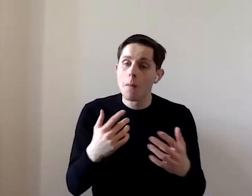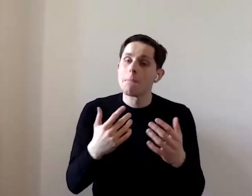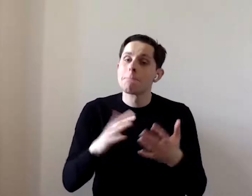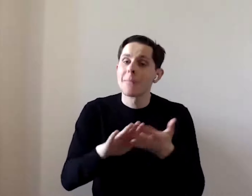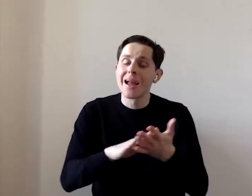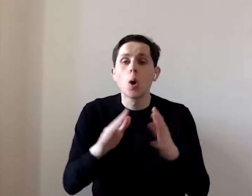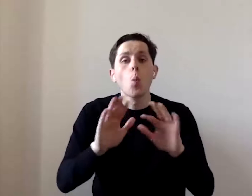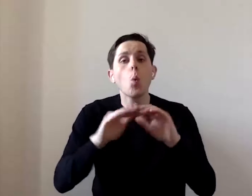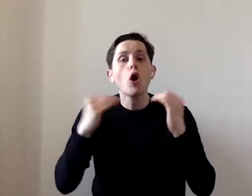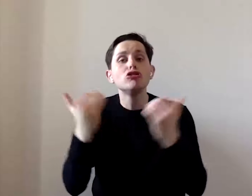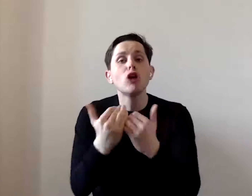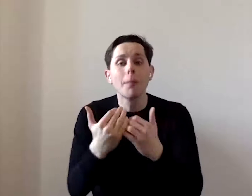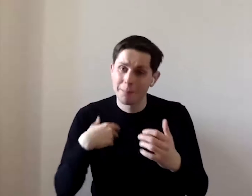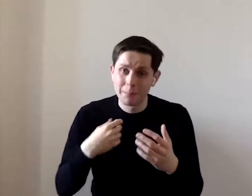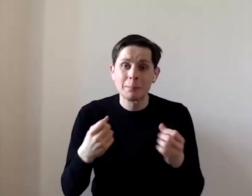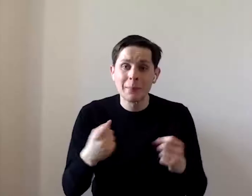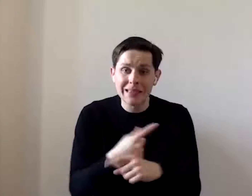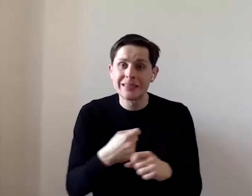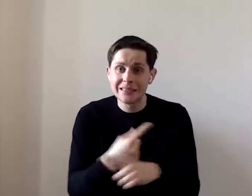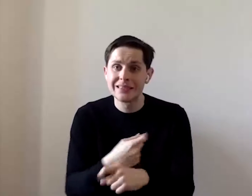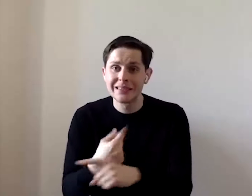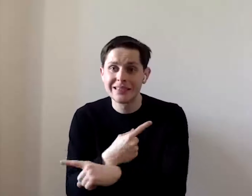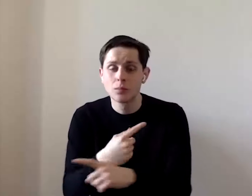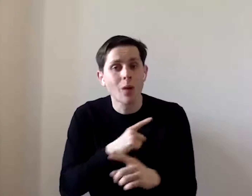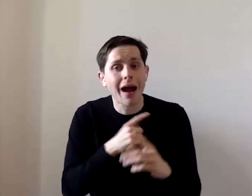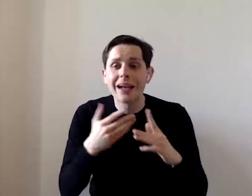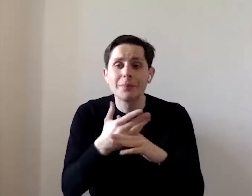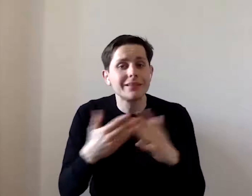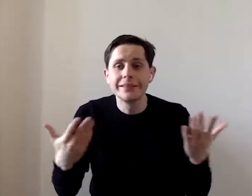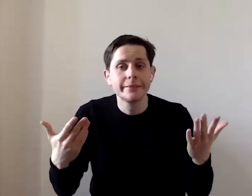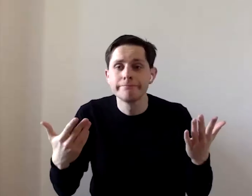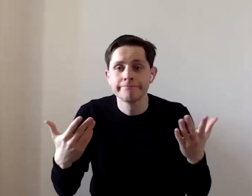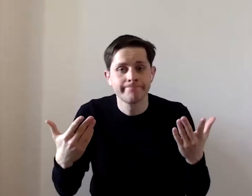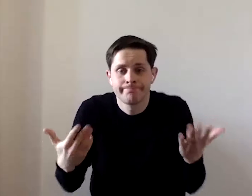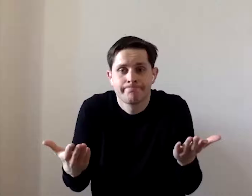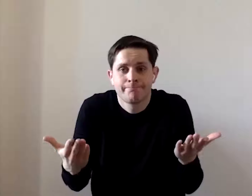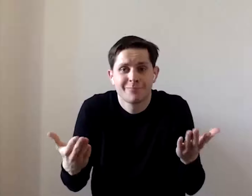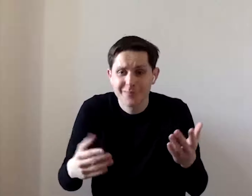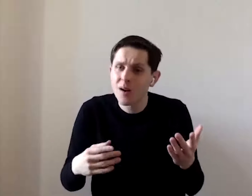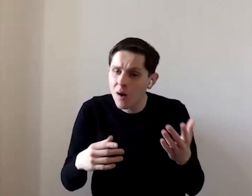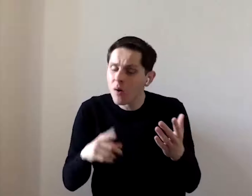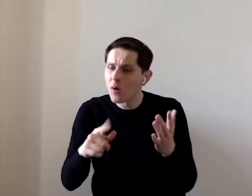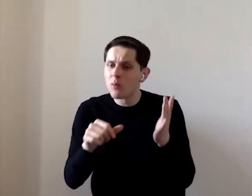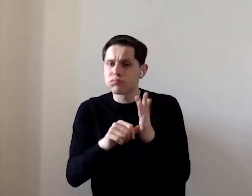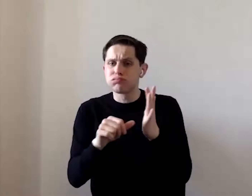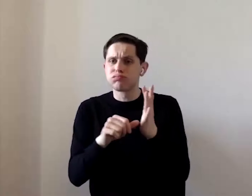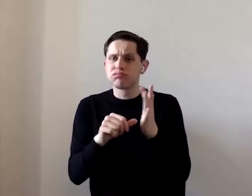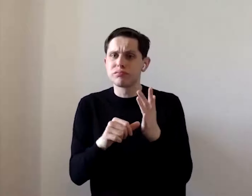where I didn't have access to being in workshop settings because of the accessibility or lack of.